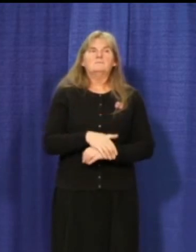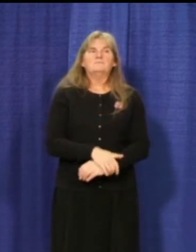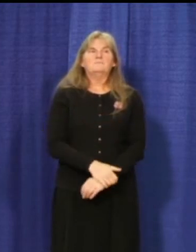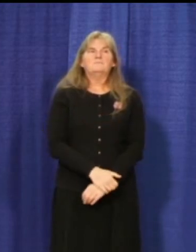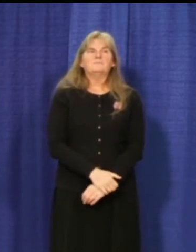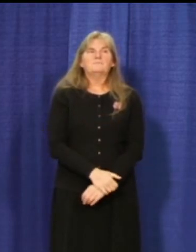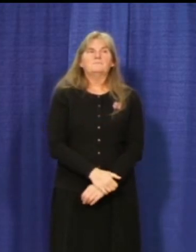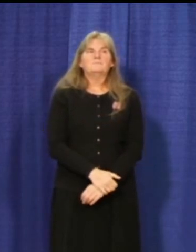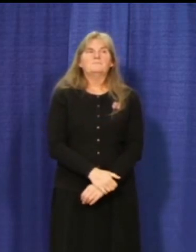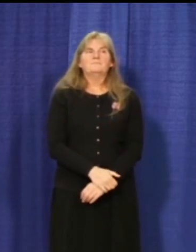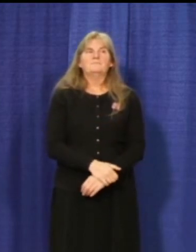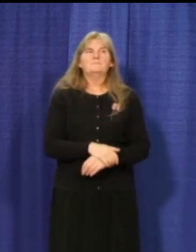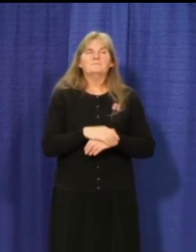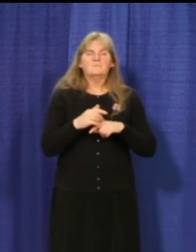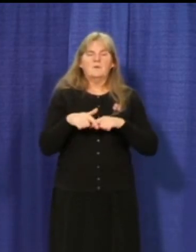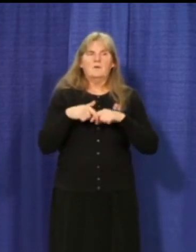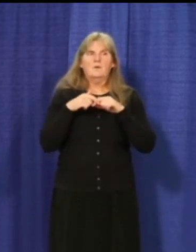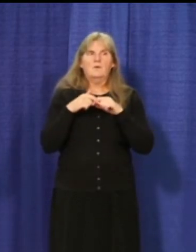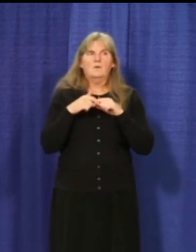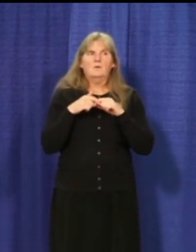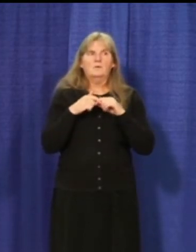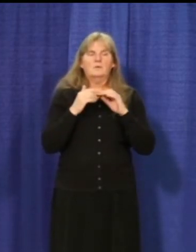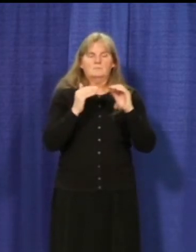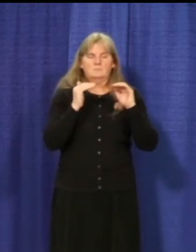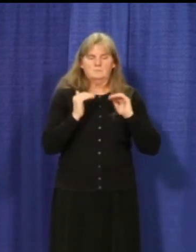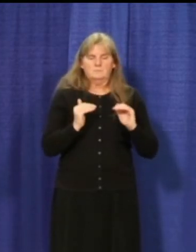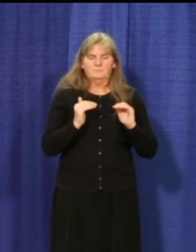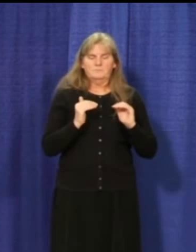We'll come back. We'll move now to Philippe Morin.